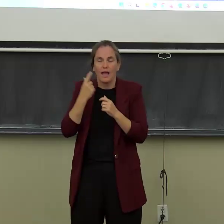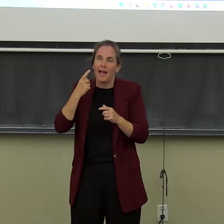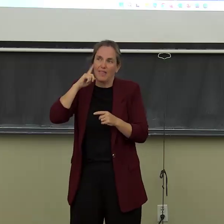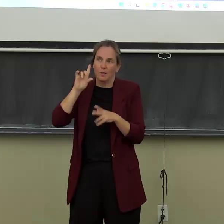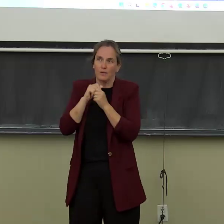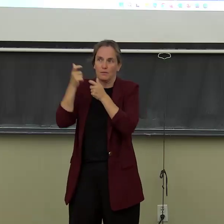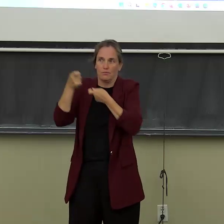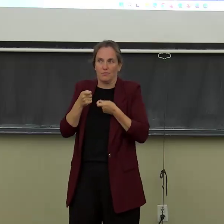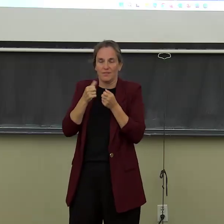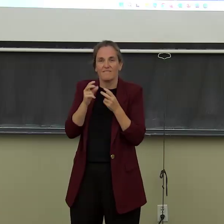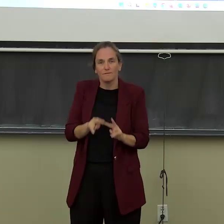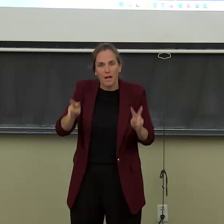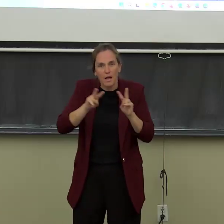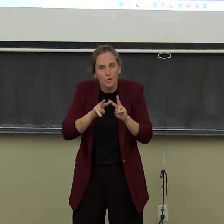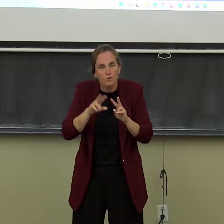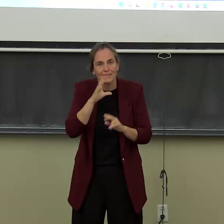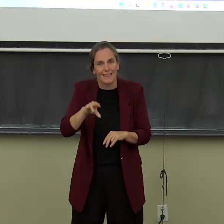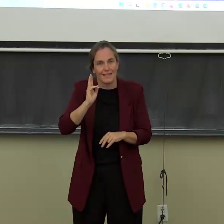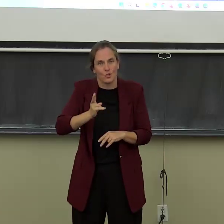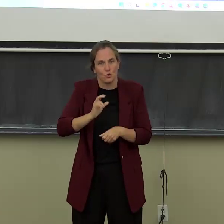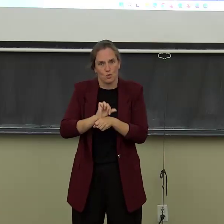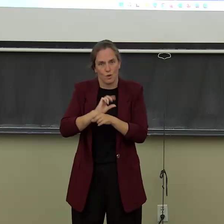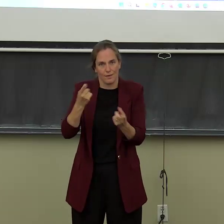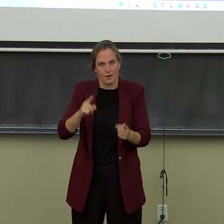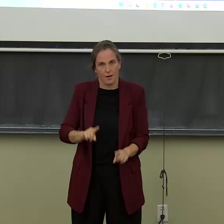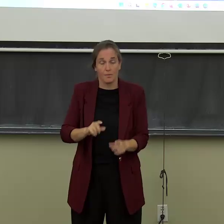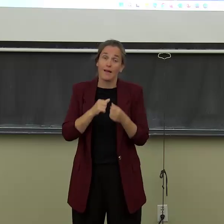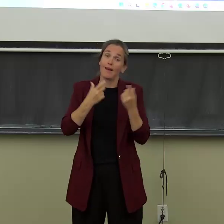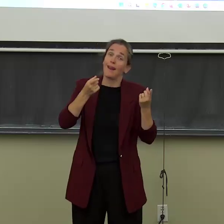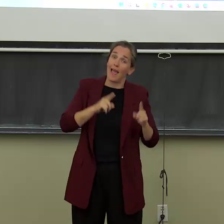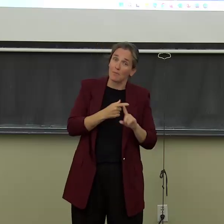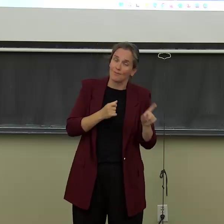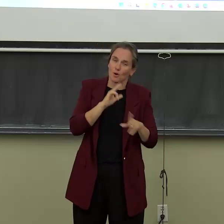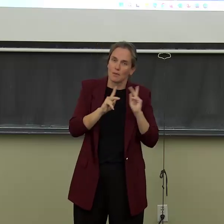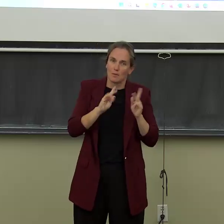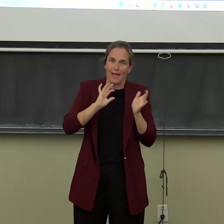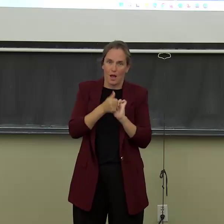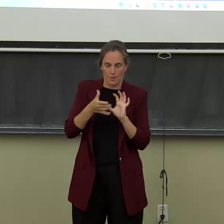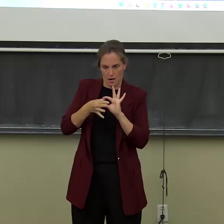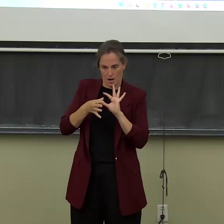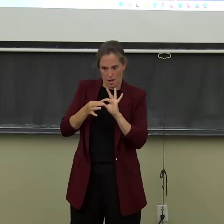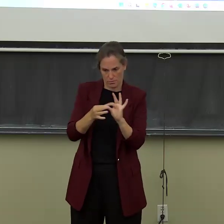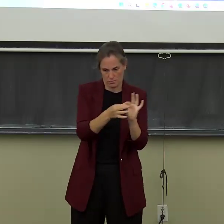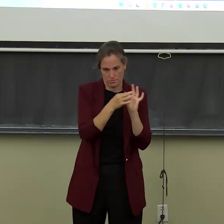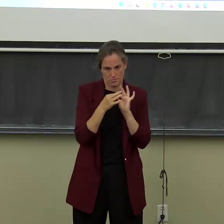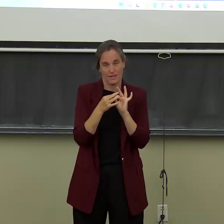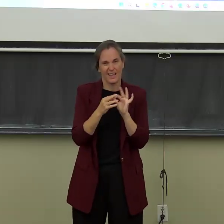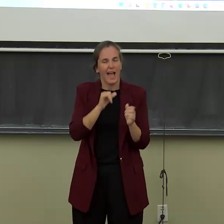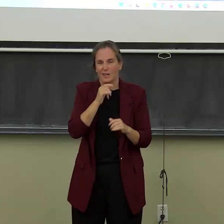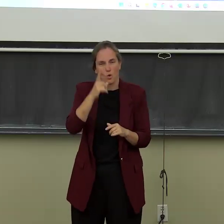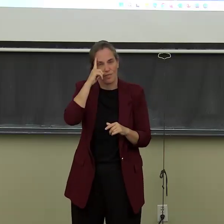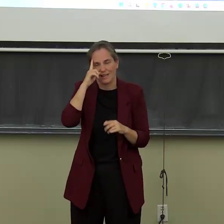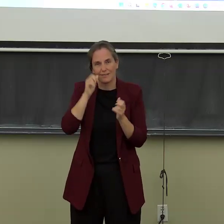values and the history of the work that's happened, and that's happened from people and how they've come together. And I don't think we have a technical solution for this